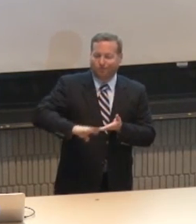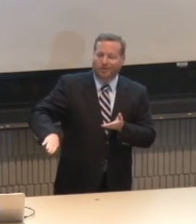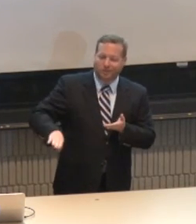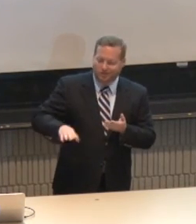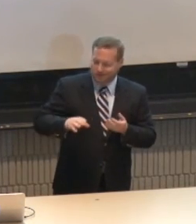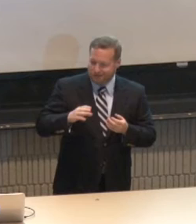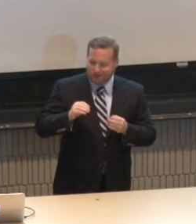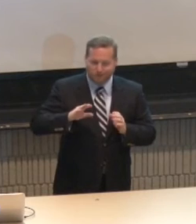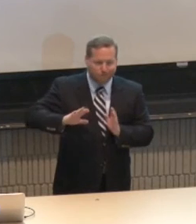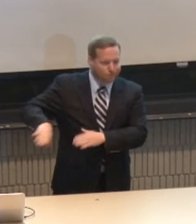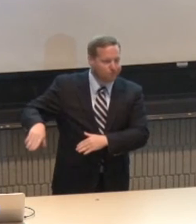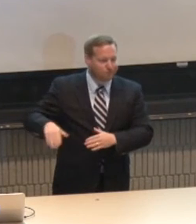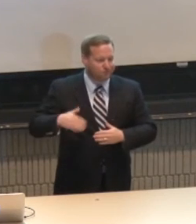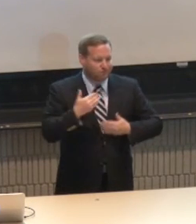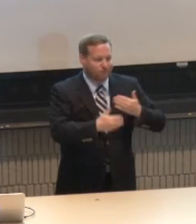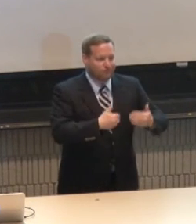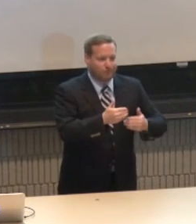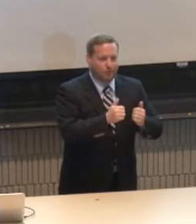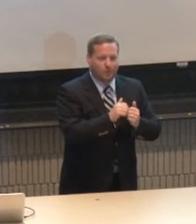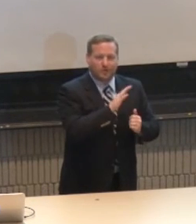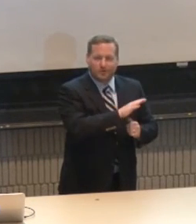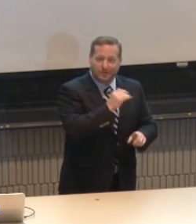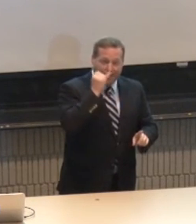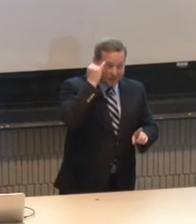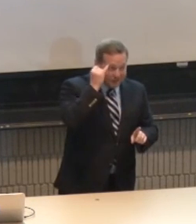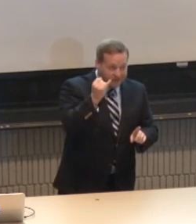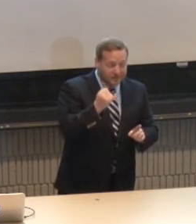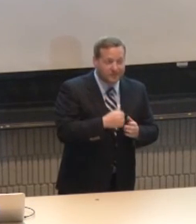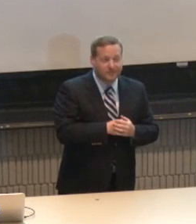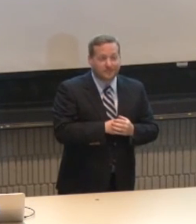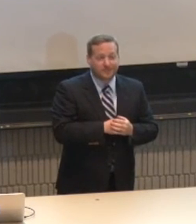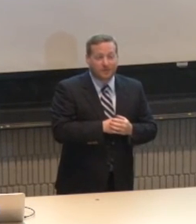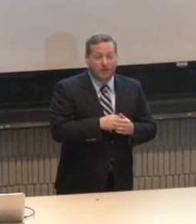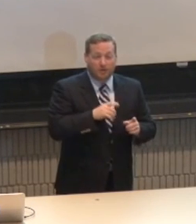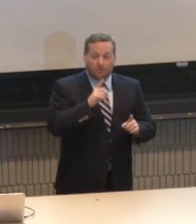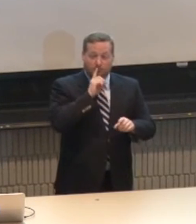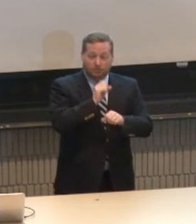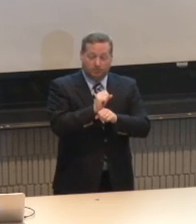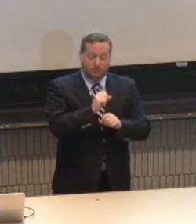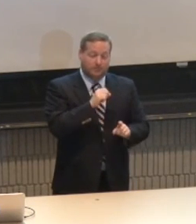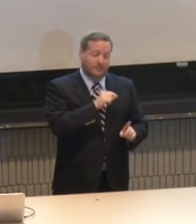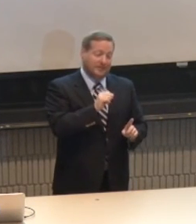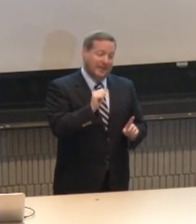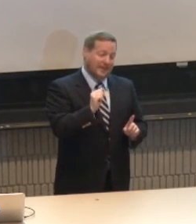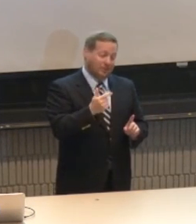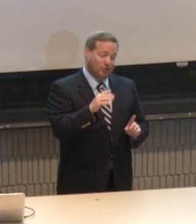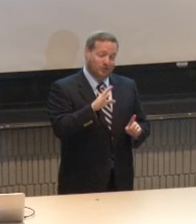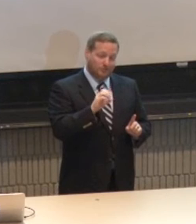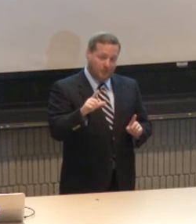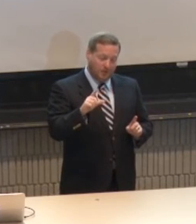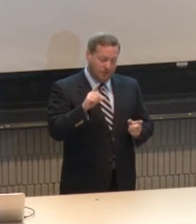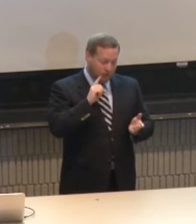his thinking, his rejection of the community idea and the promulgation of his own.